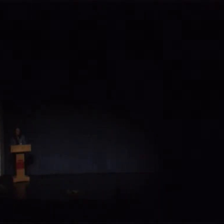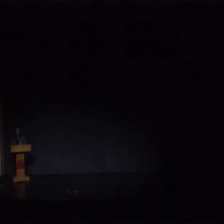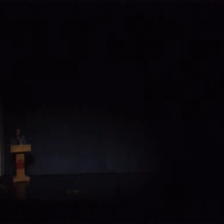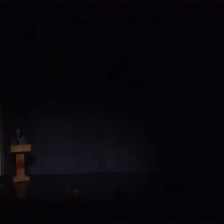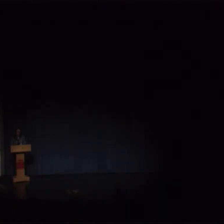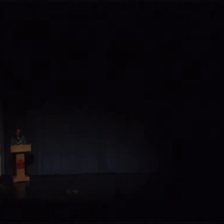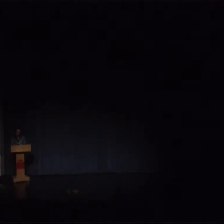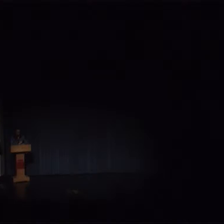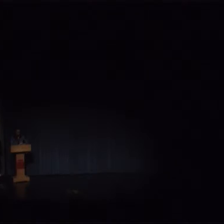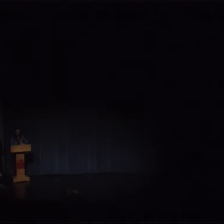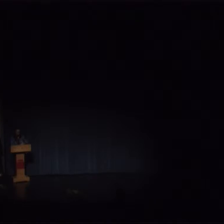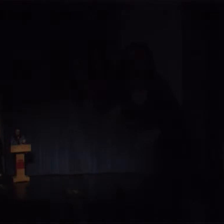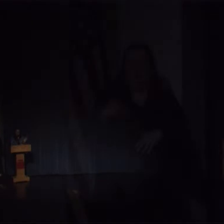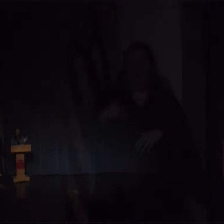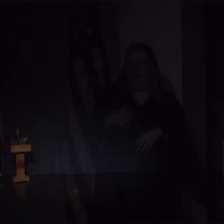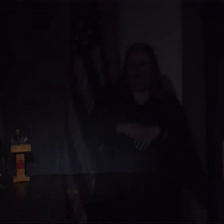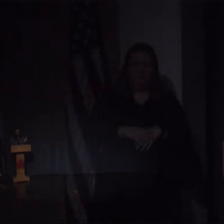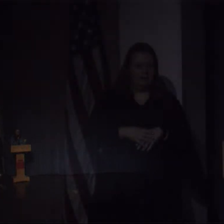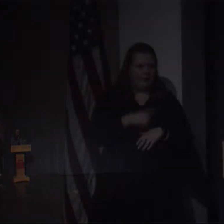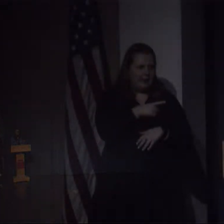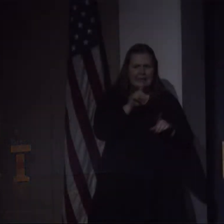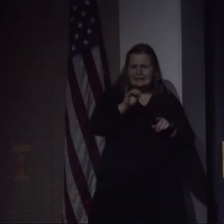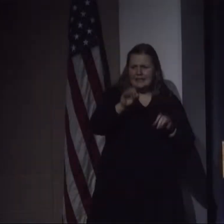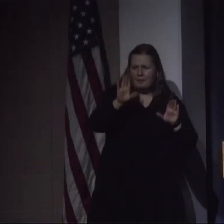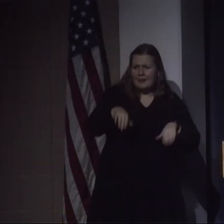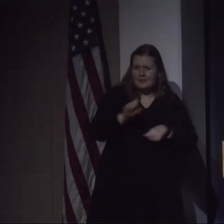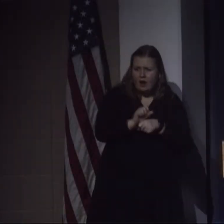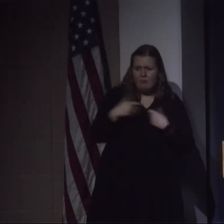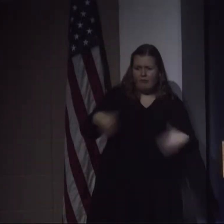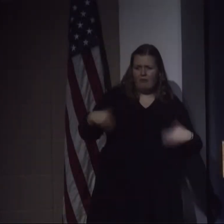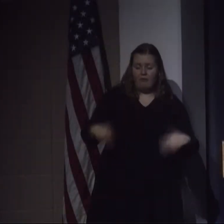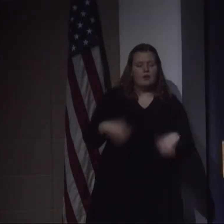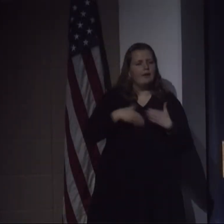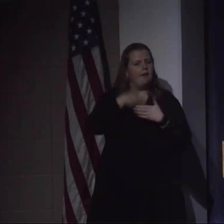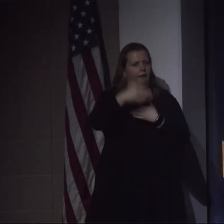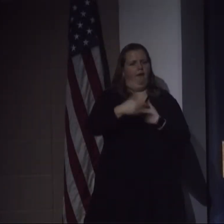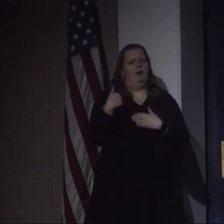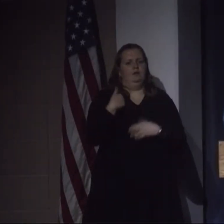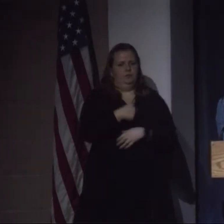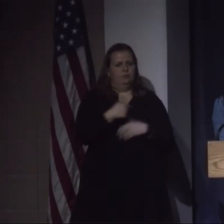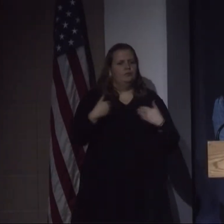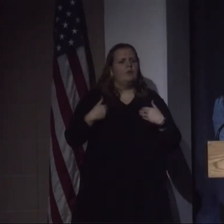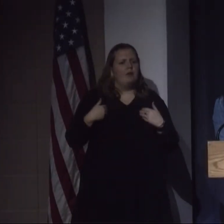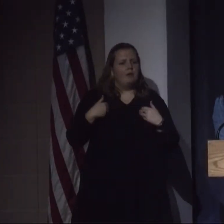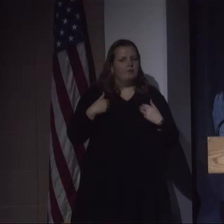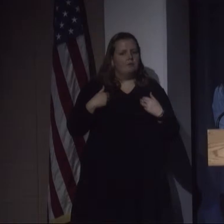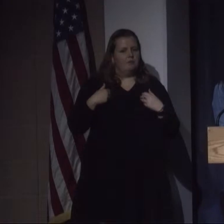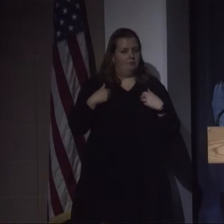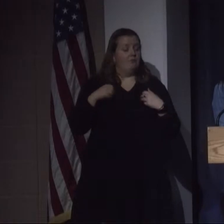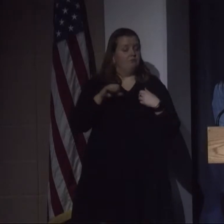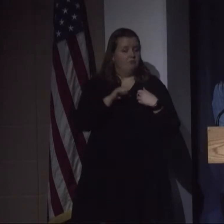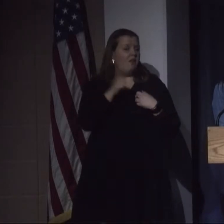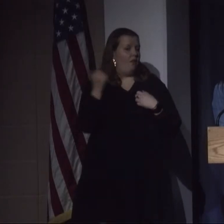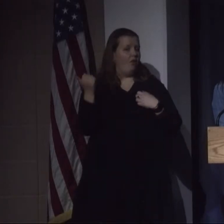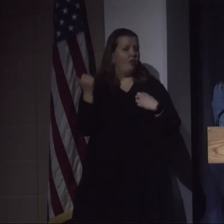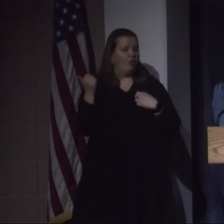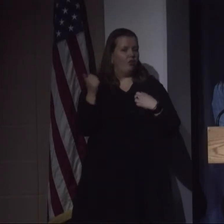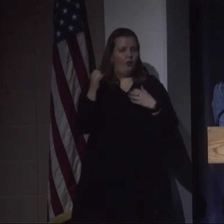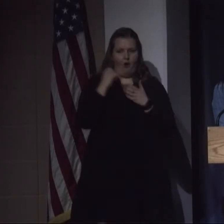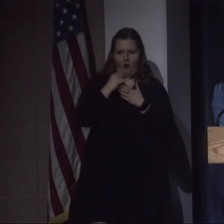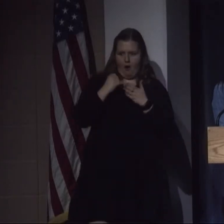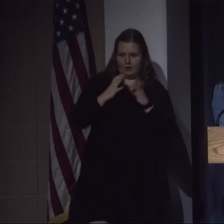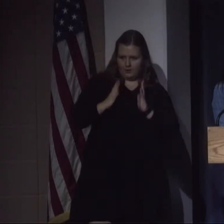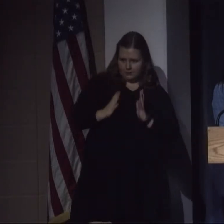One of my favorites. And he did an amazing job. Next up, we have another